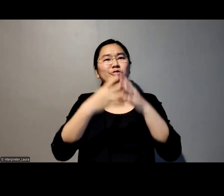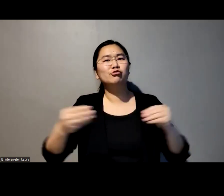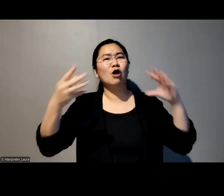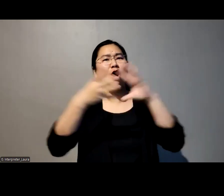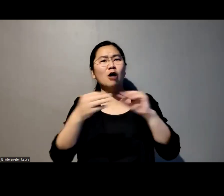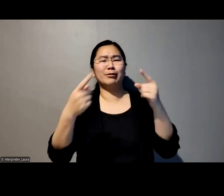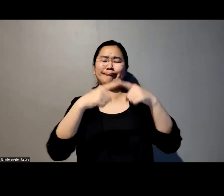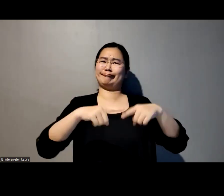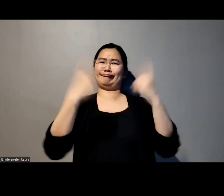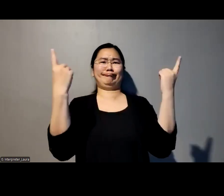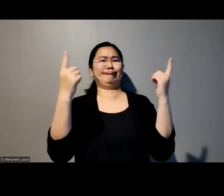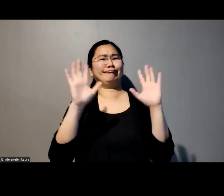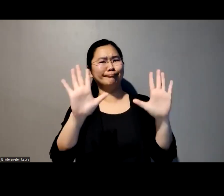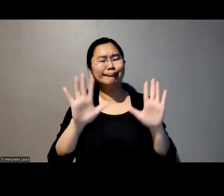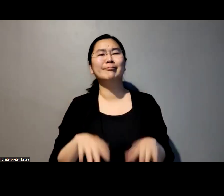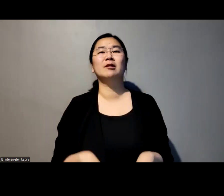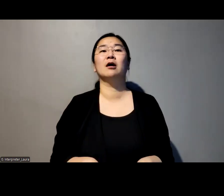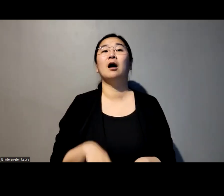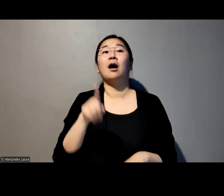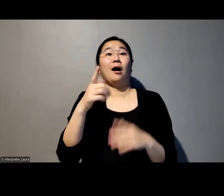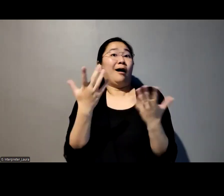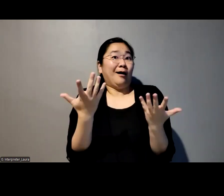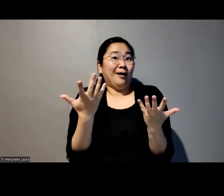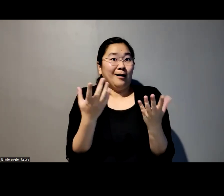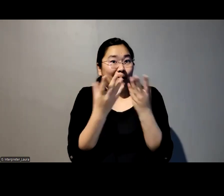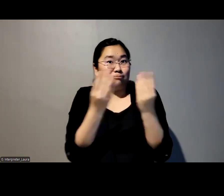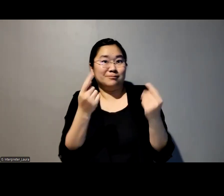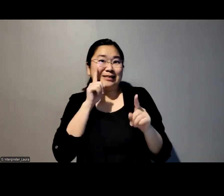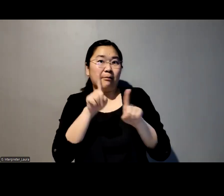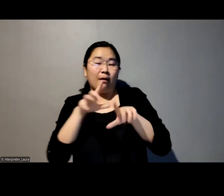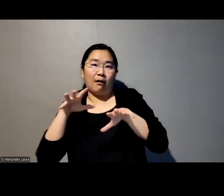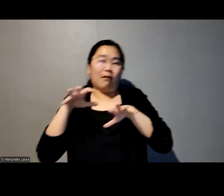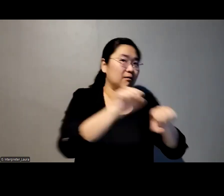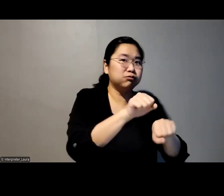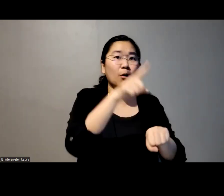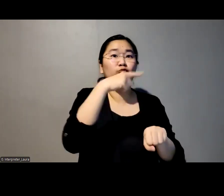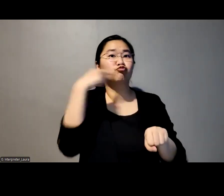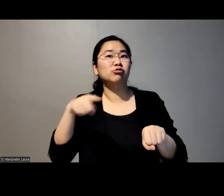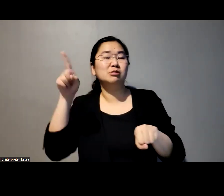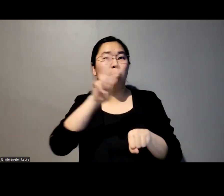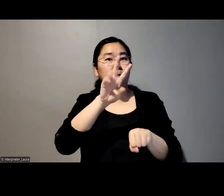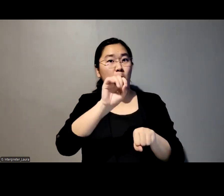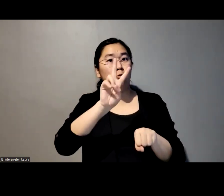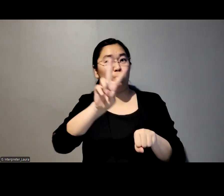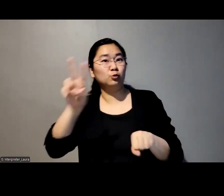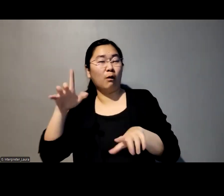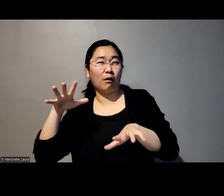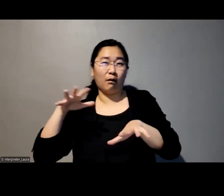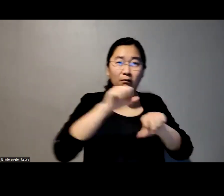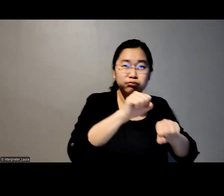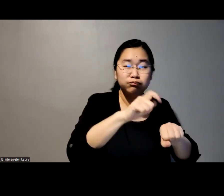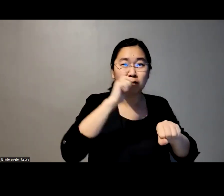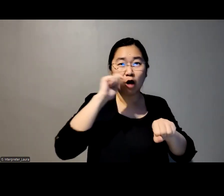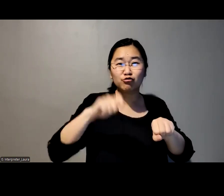the guidelines, the UN guidelines on deinstitutionalization, including in emergency. But unfortunately, it's been the